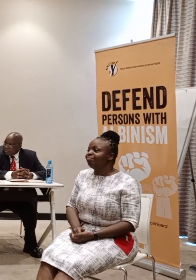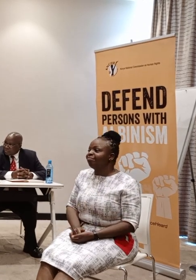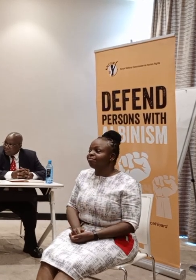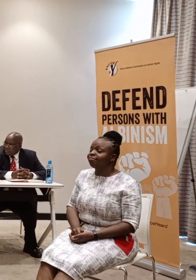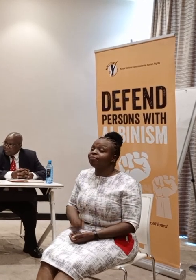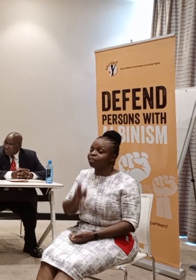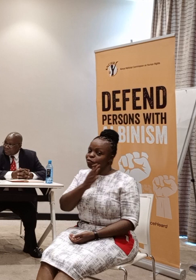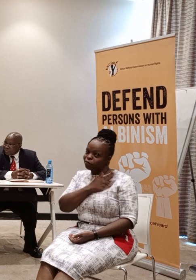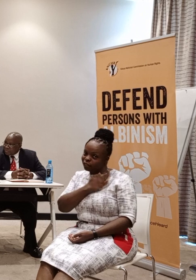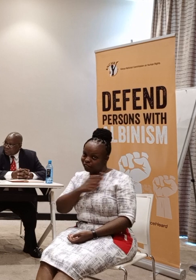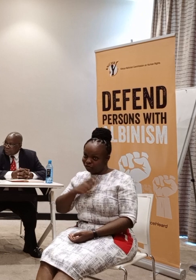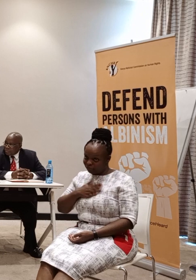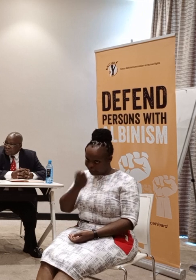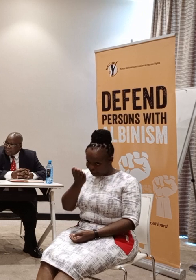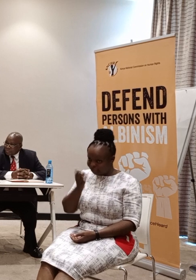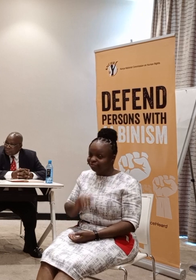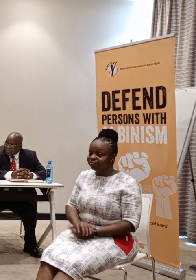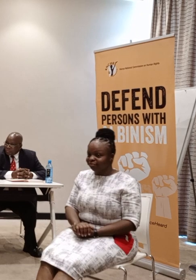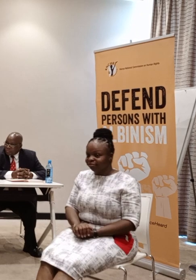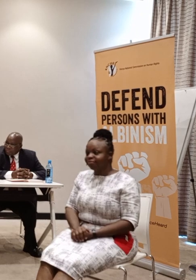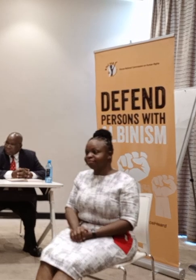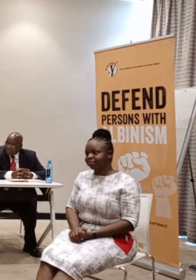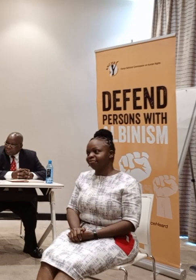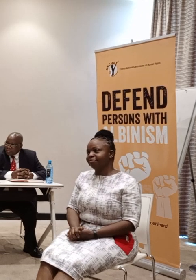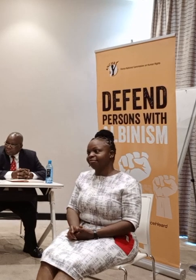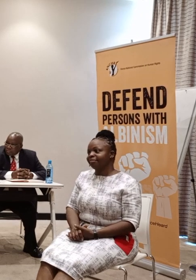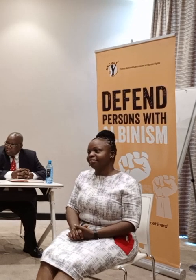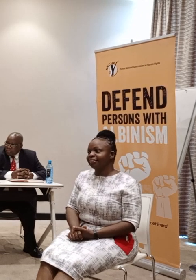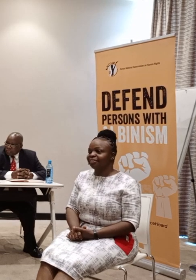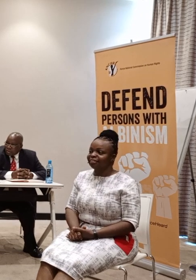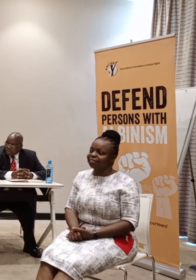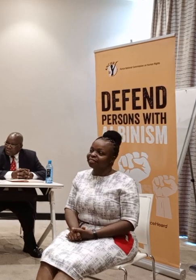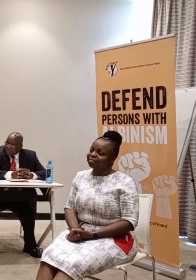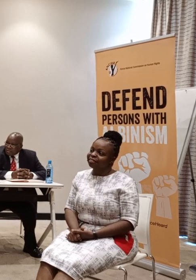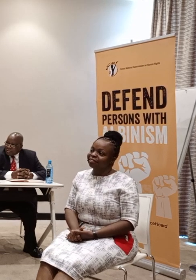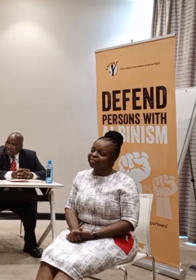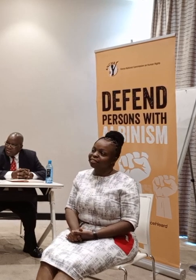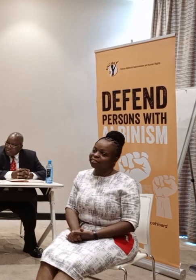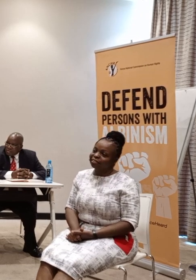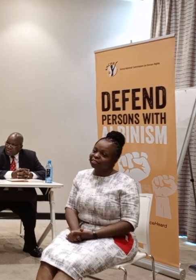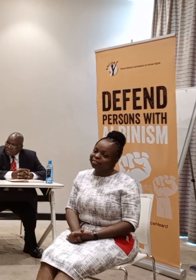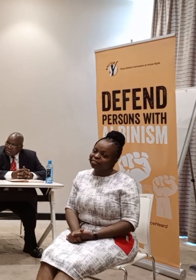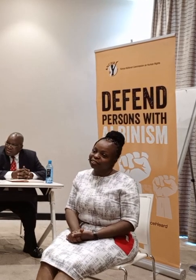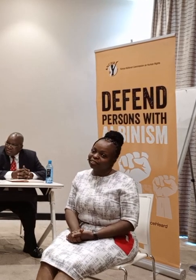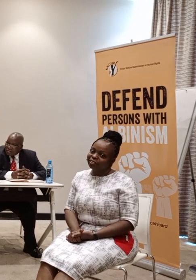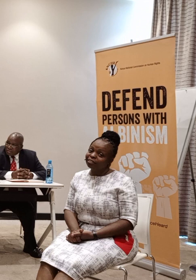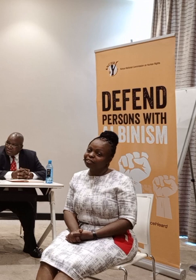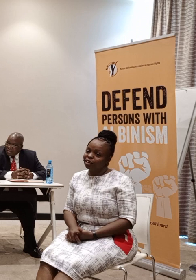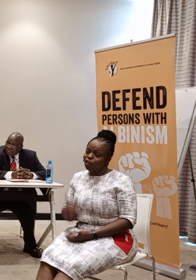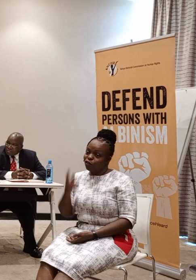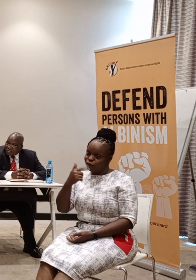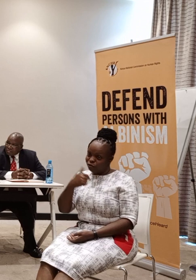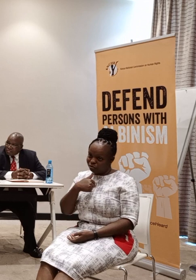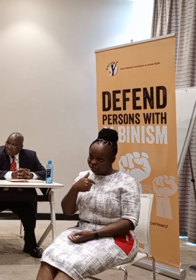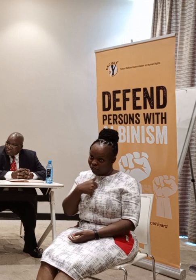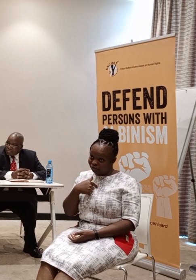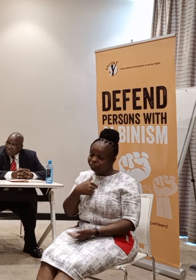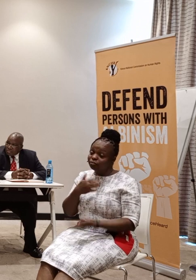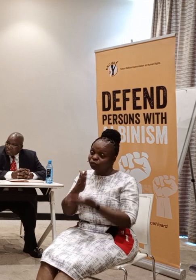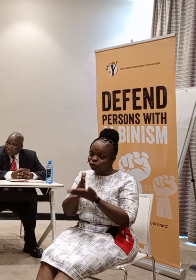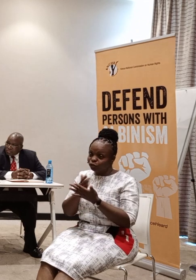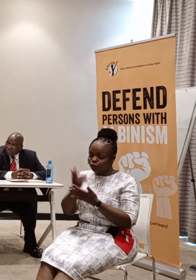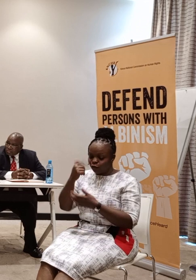way, so I'm allowed to ask her that question. Yes, okay, for me, actually